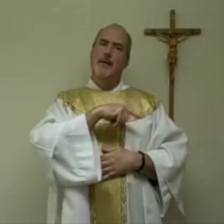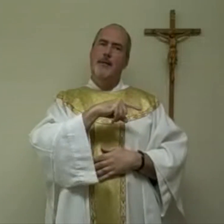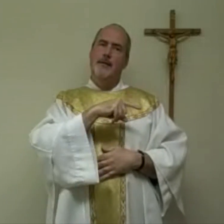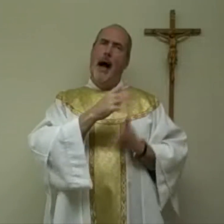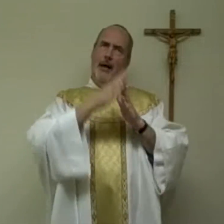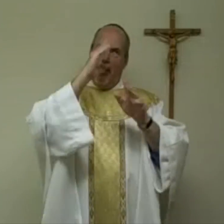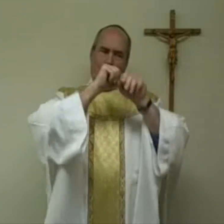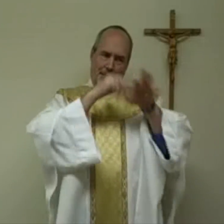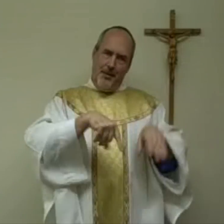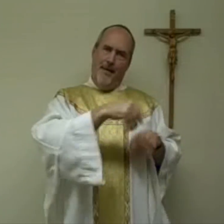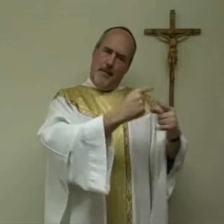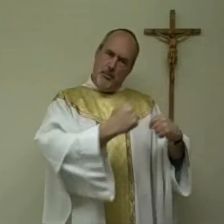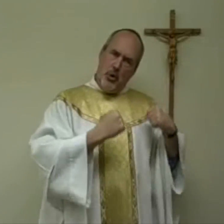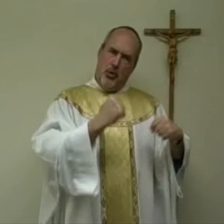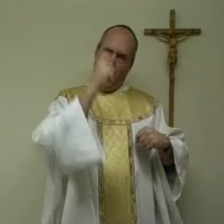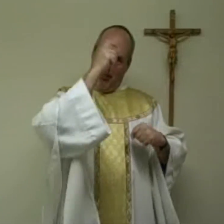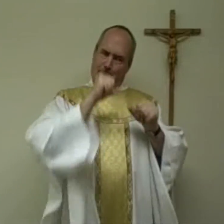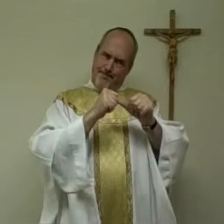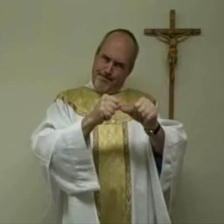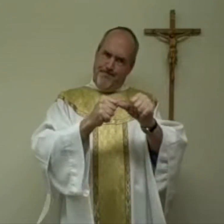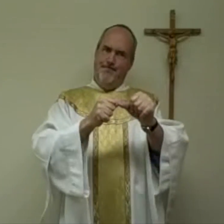our bishops, and ask God to bless them and